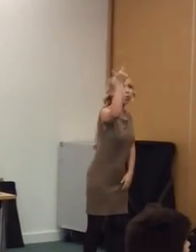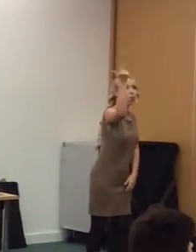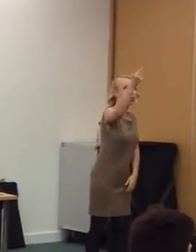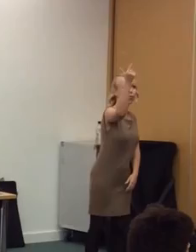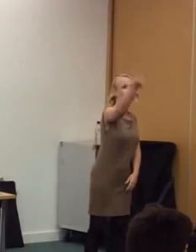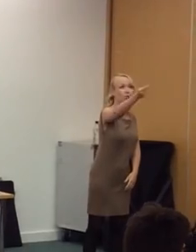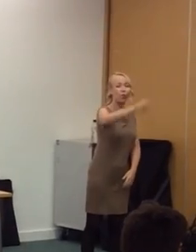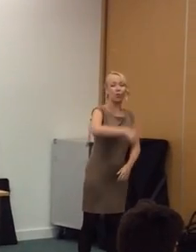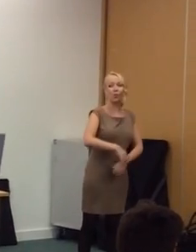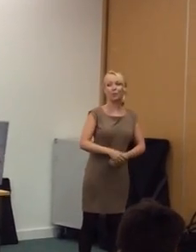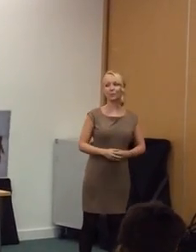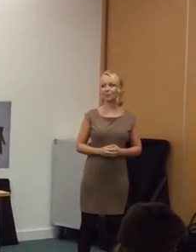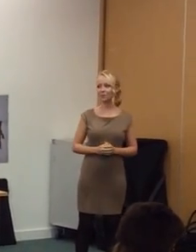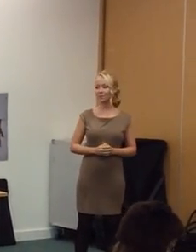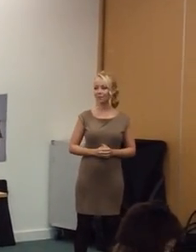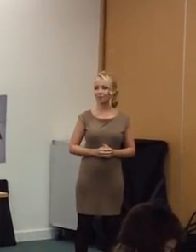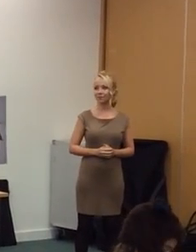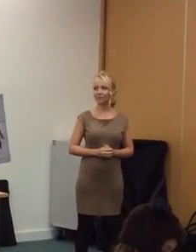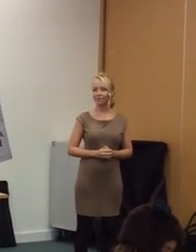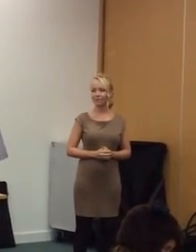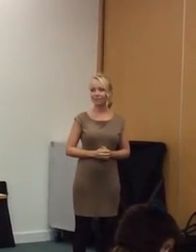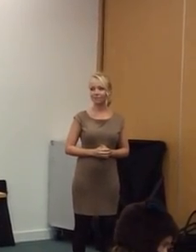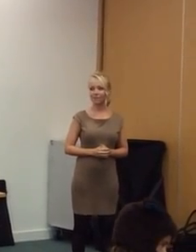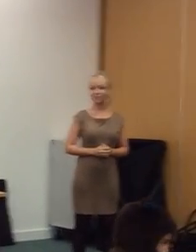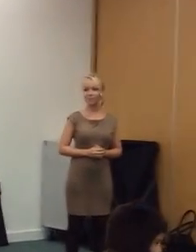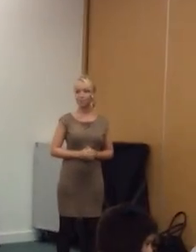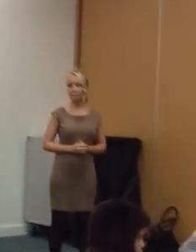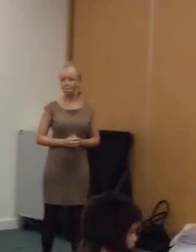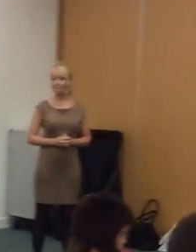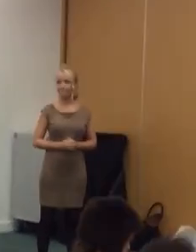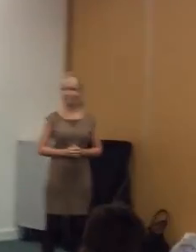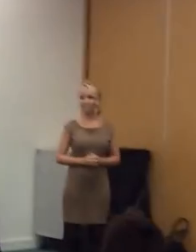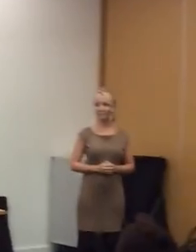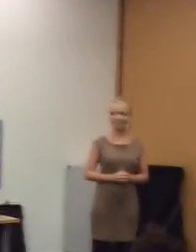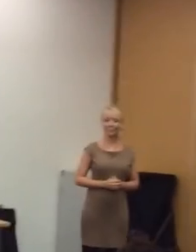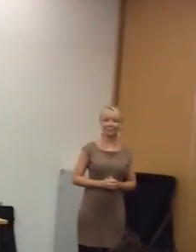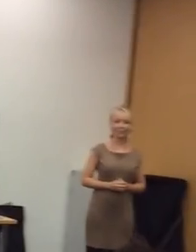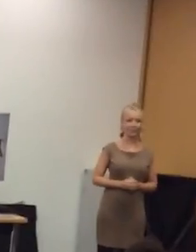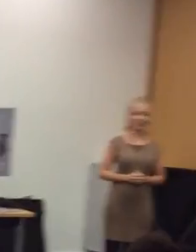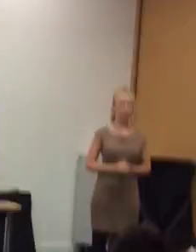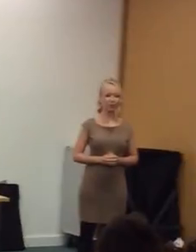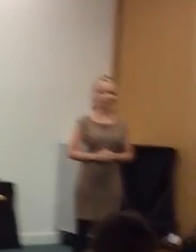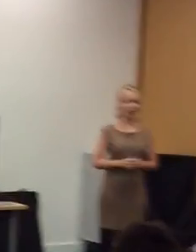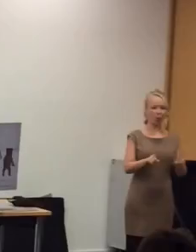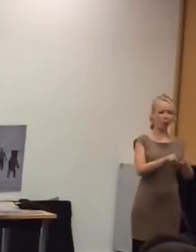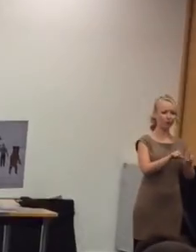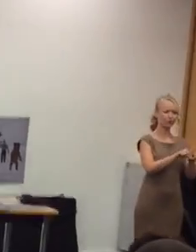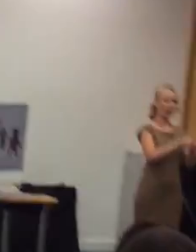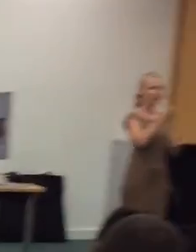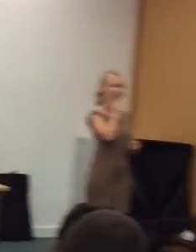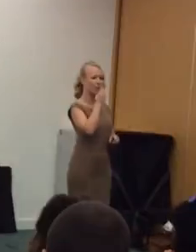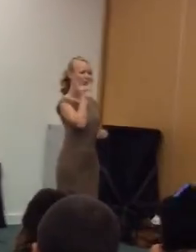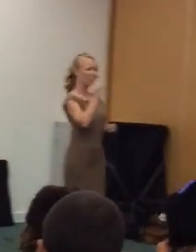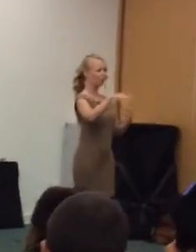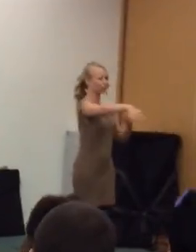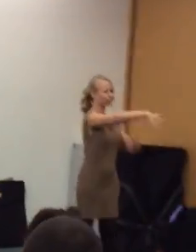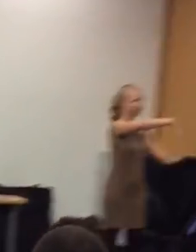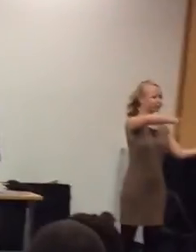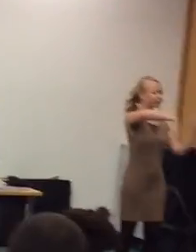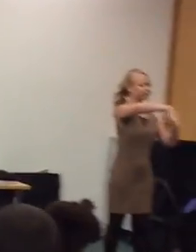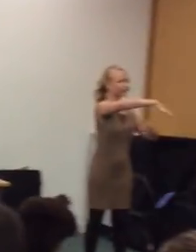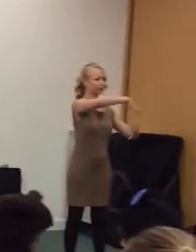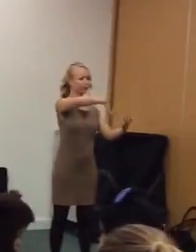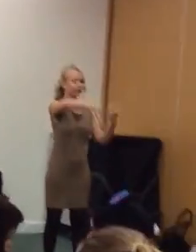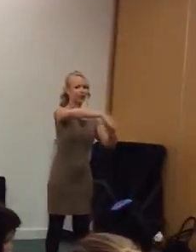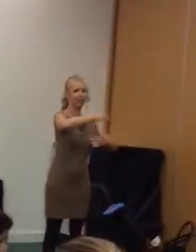strong? All right. Well, you know what else they'd do at the leisure centre? They'd mix with the other people, and they love